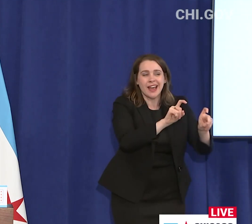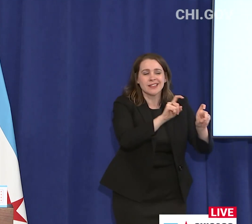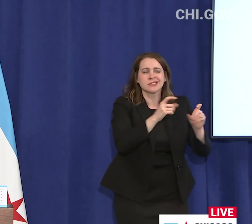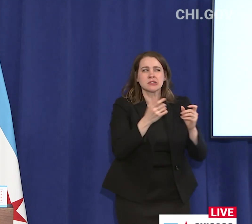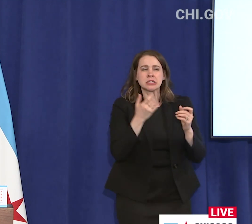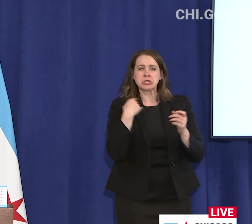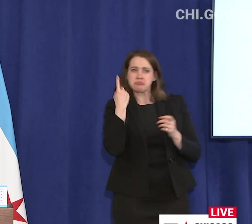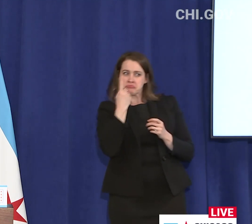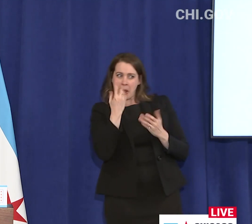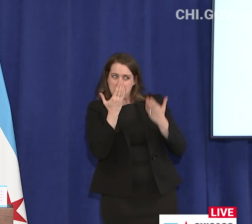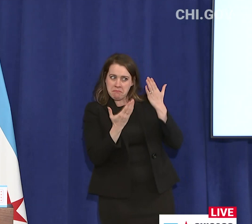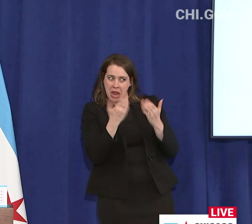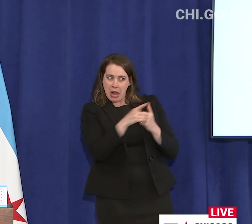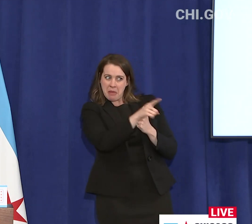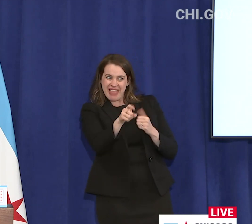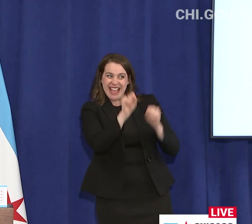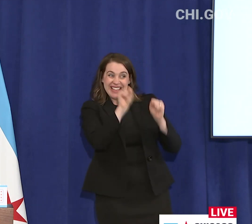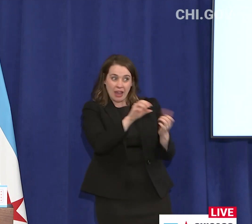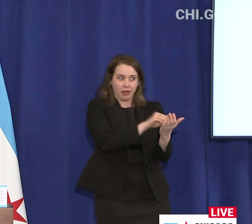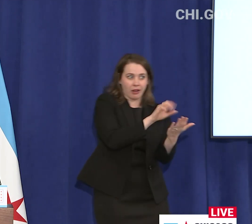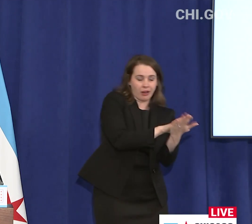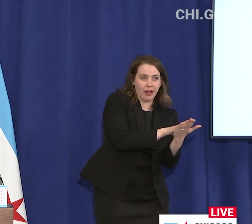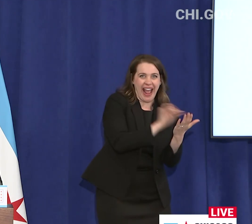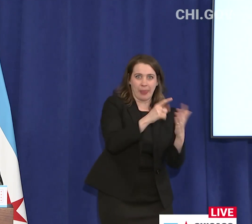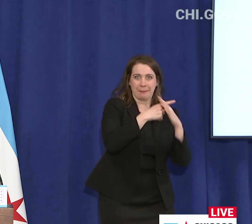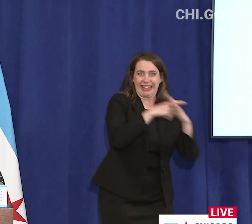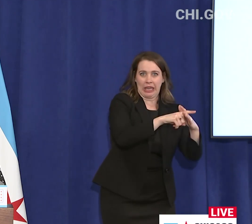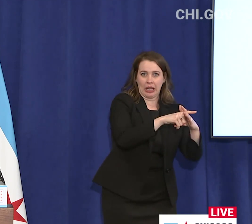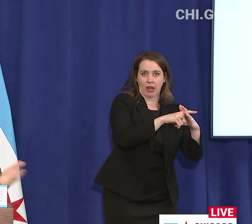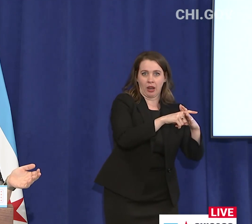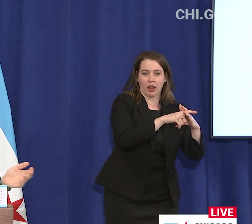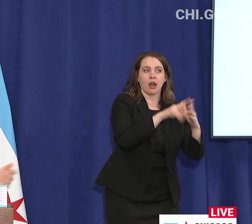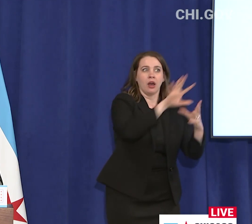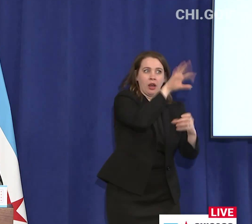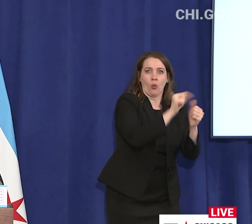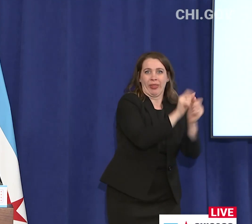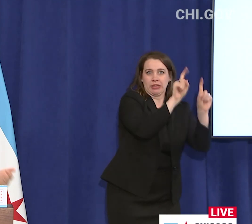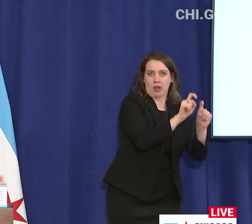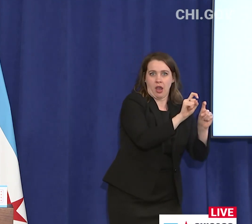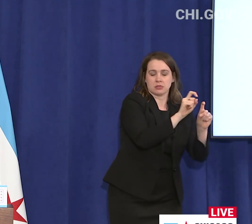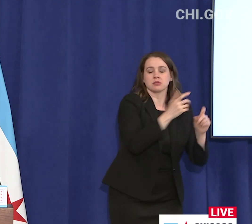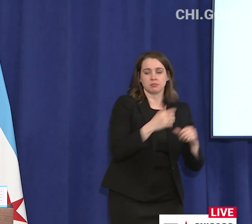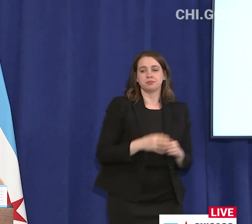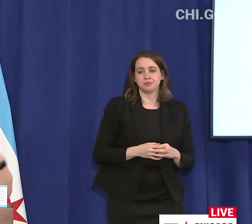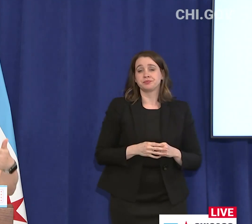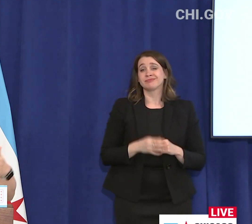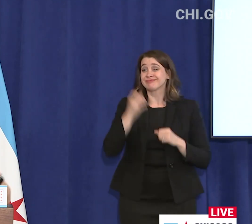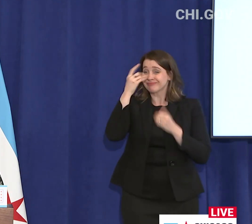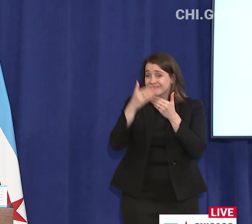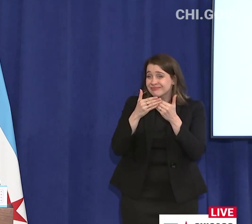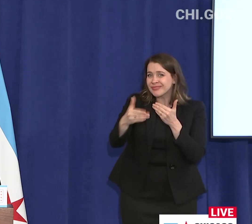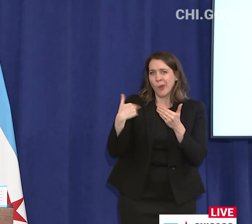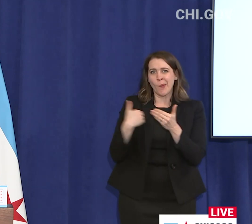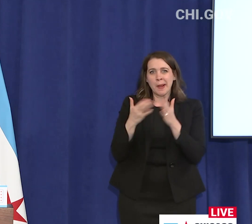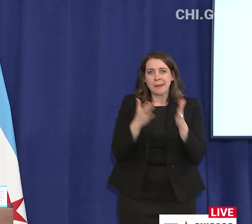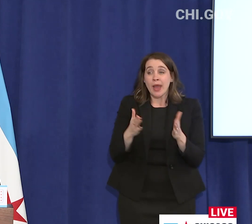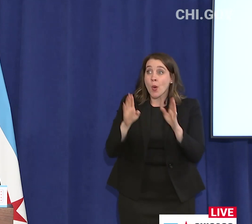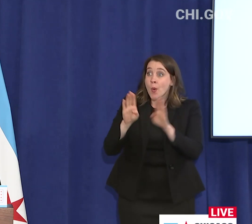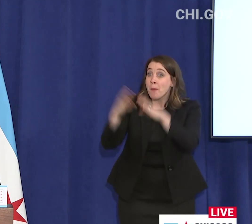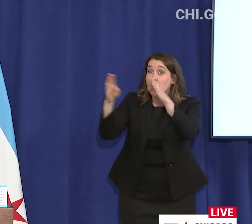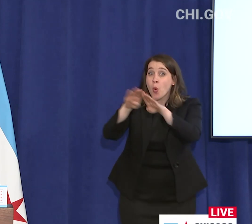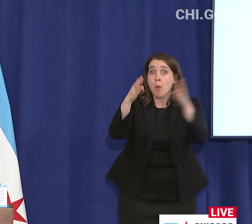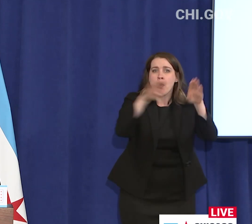data captured electronically right from the beginning. As part of the reopening guidelines, you'll see in there that there is